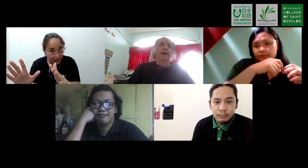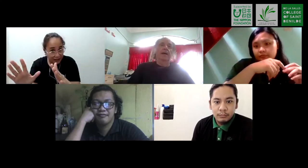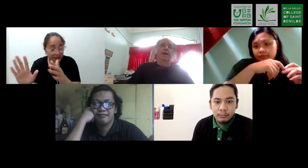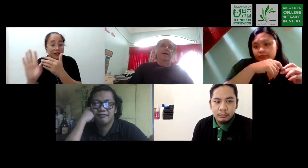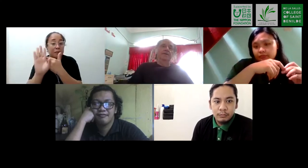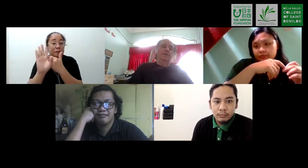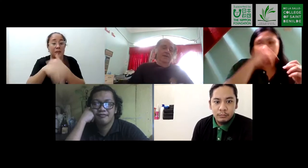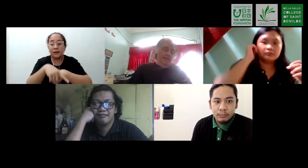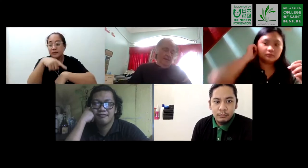at